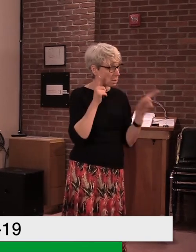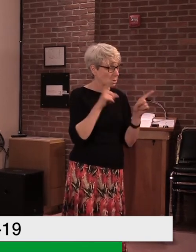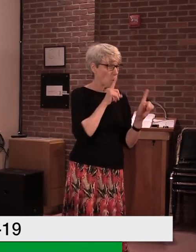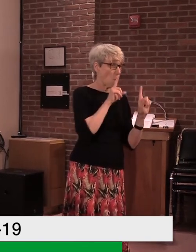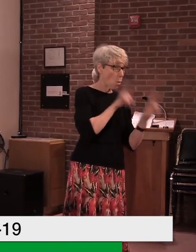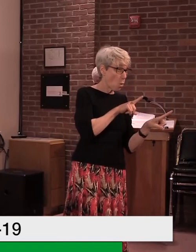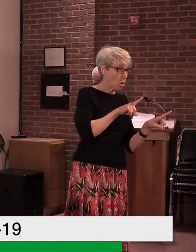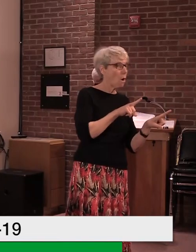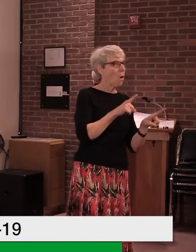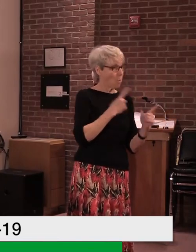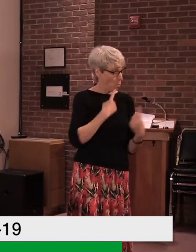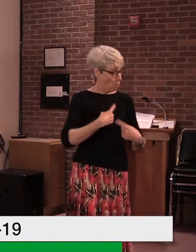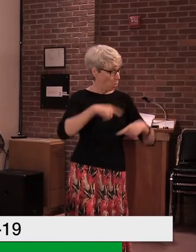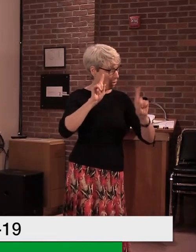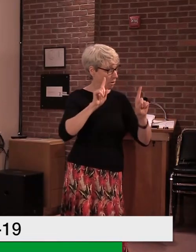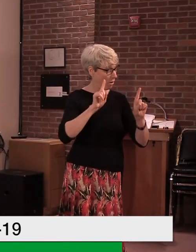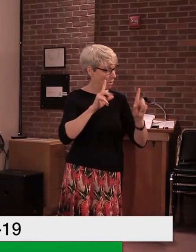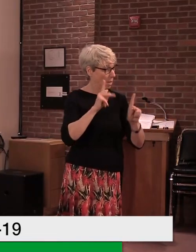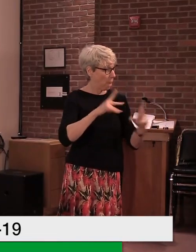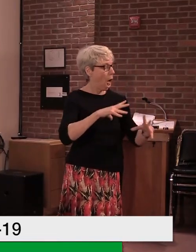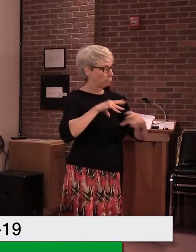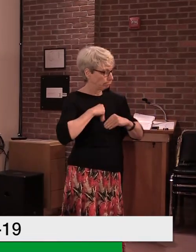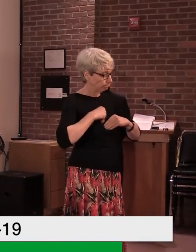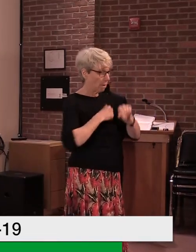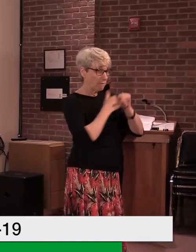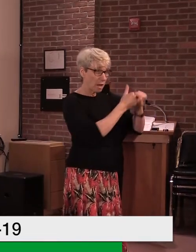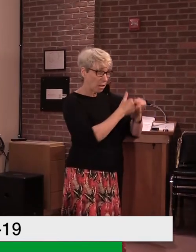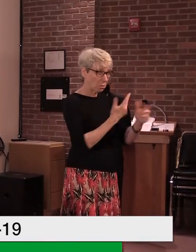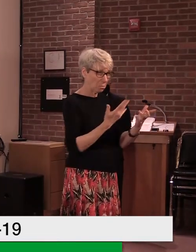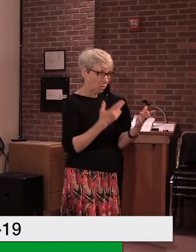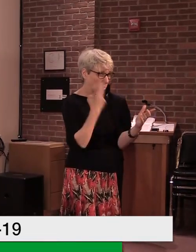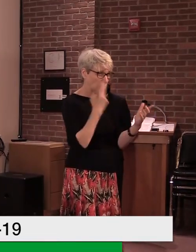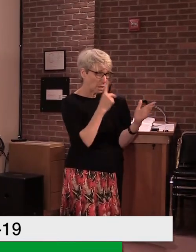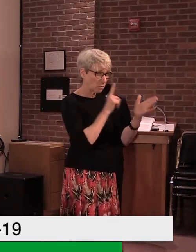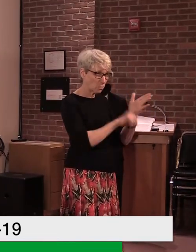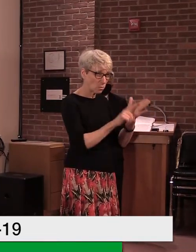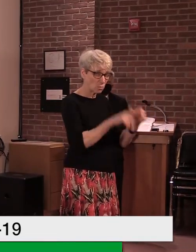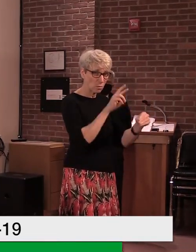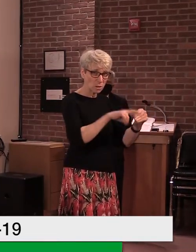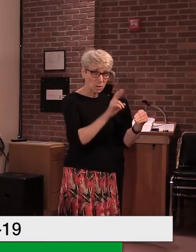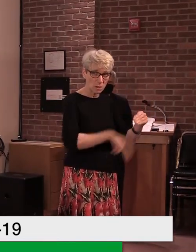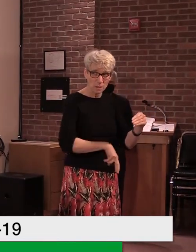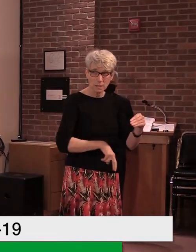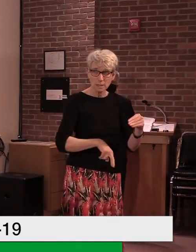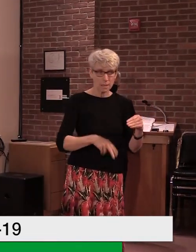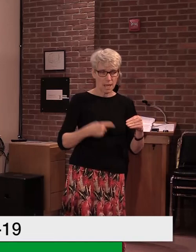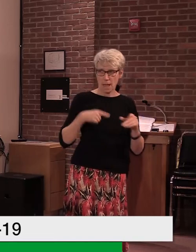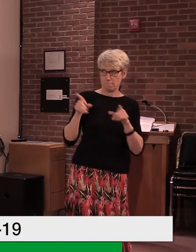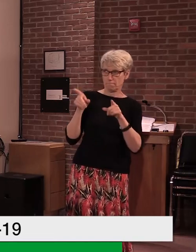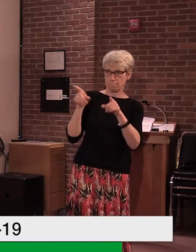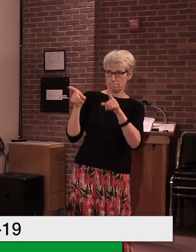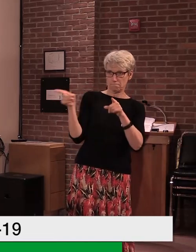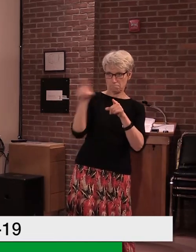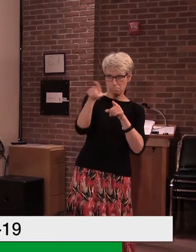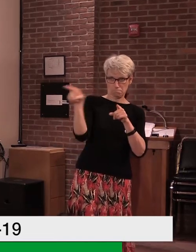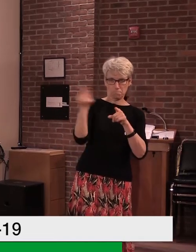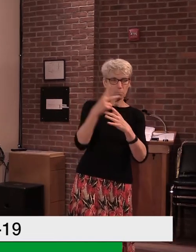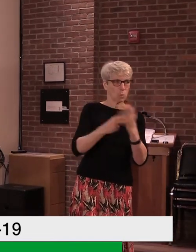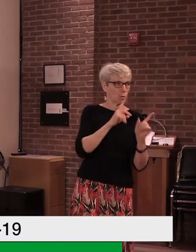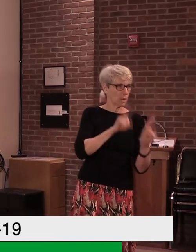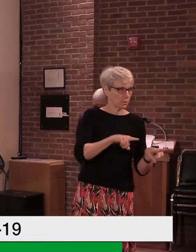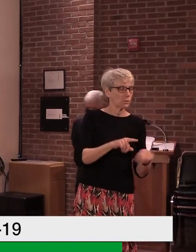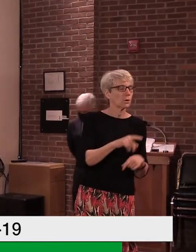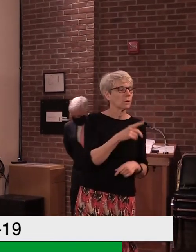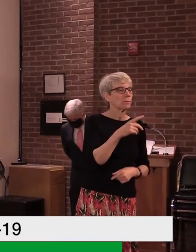May have Dr. Levine and Commissioner Sherling, or I'm sorry, Commissioner Pichek answer that as well.